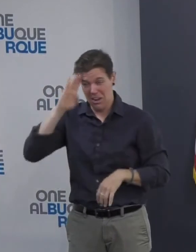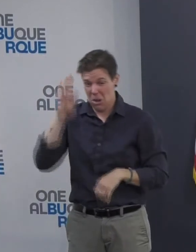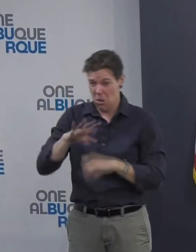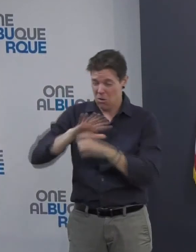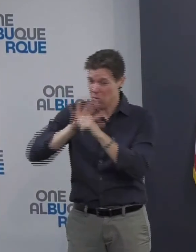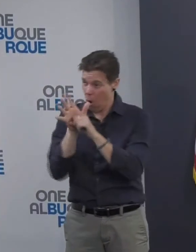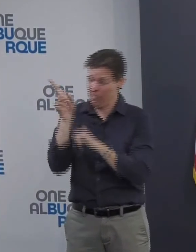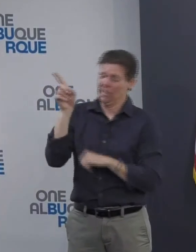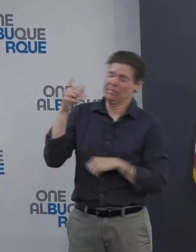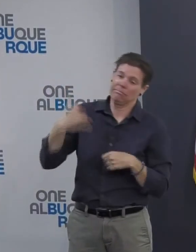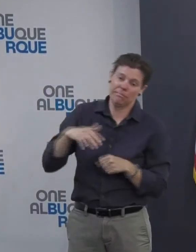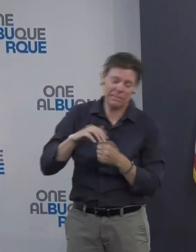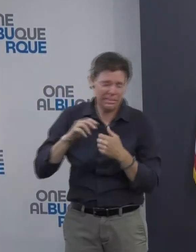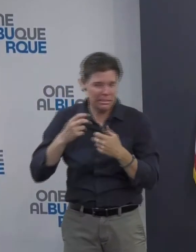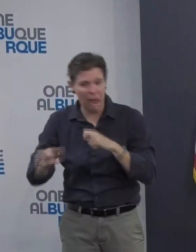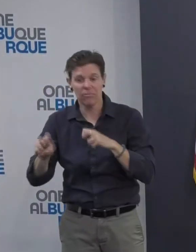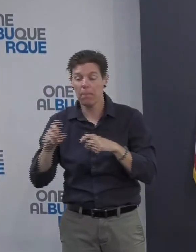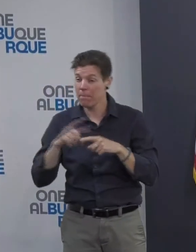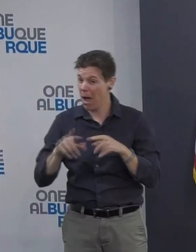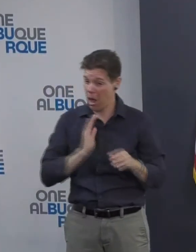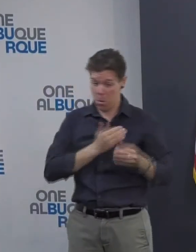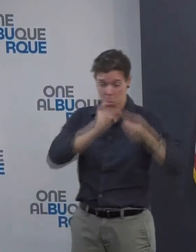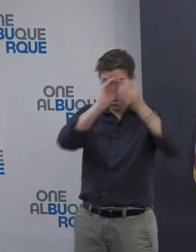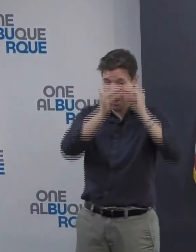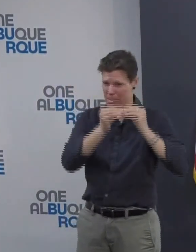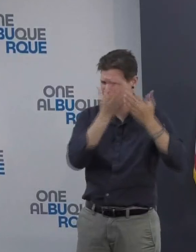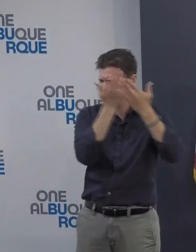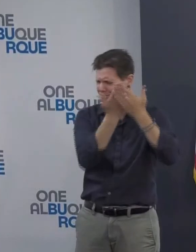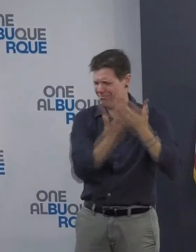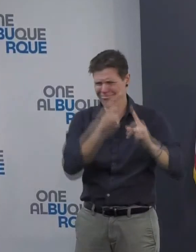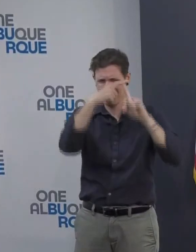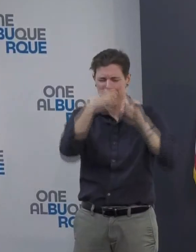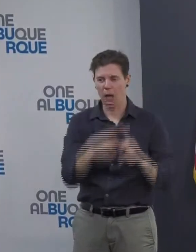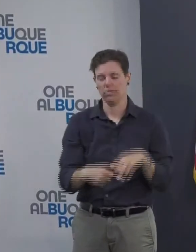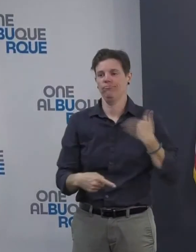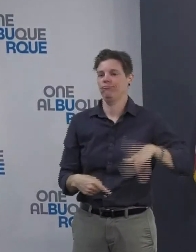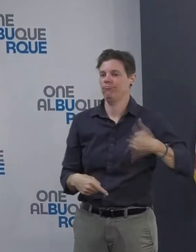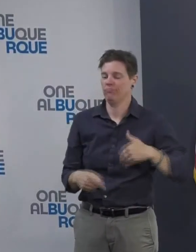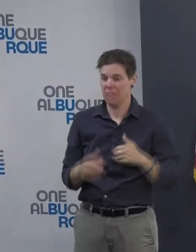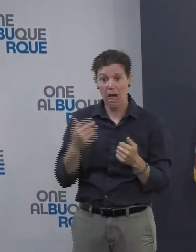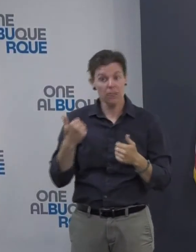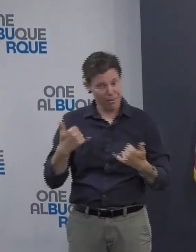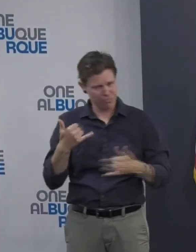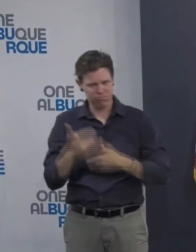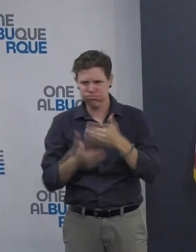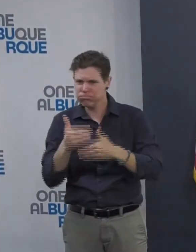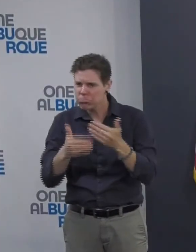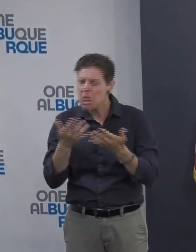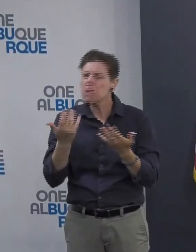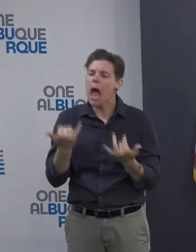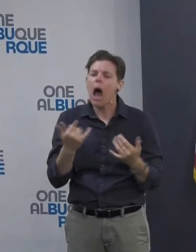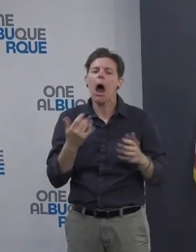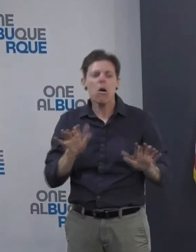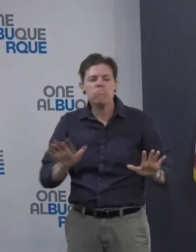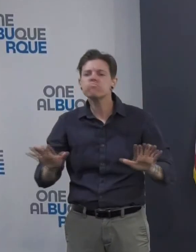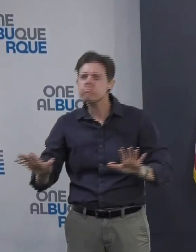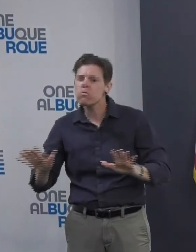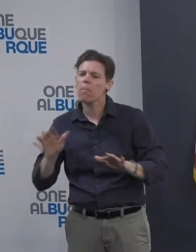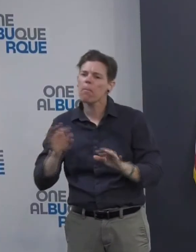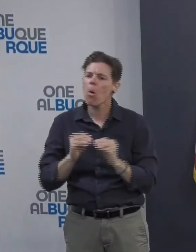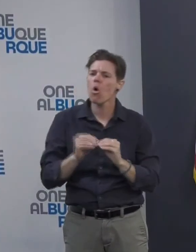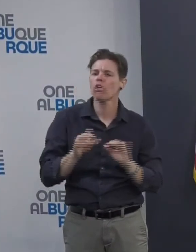gotten good numbers. And so as things start to settle down and normalize a little bit, I just think things are going to get